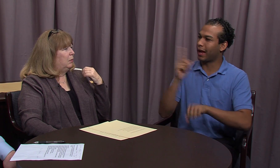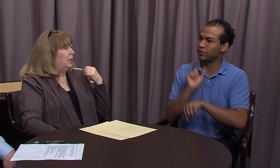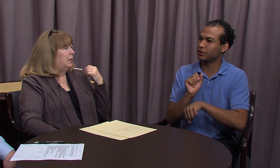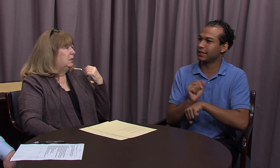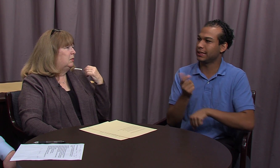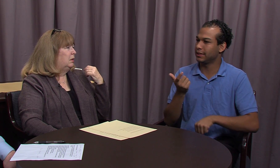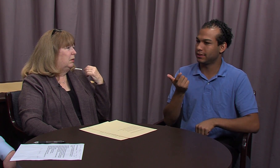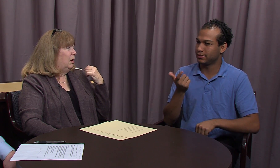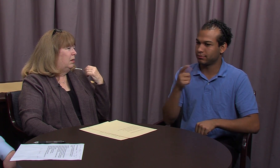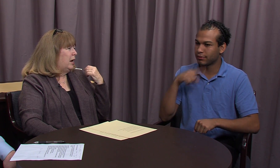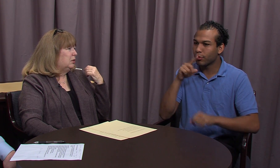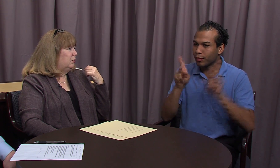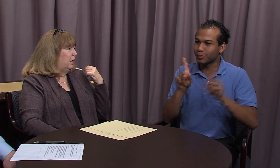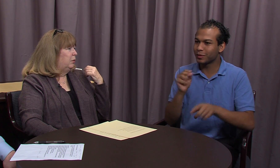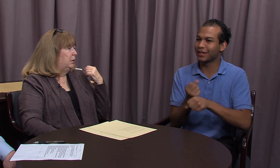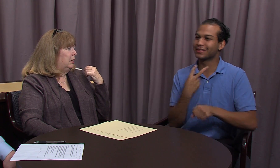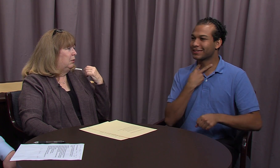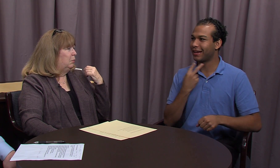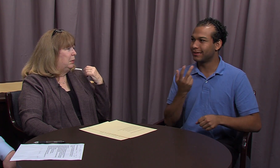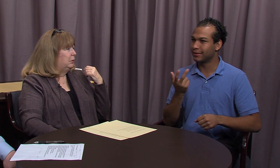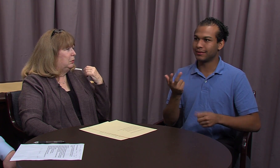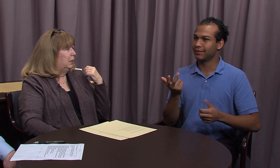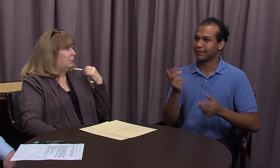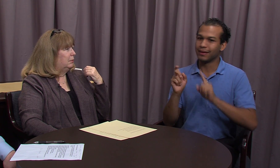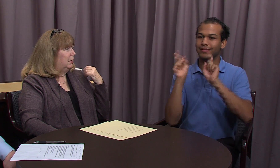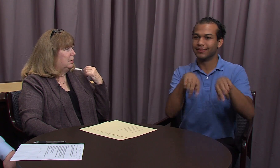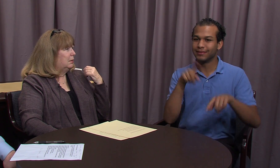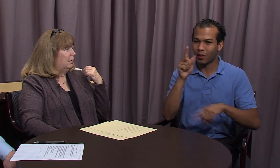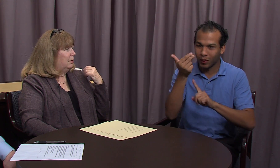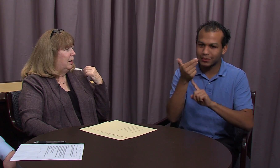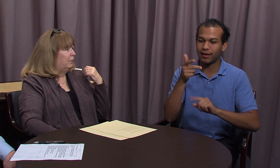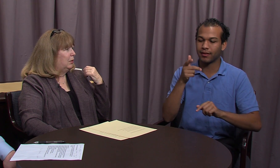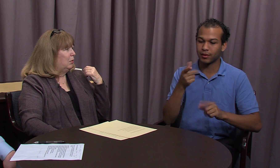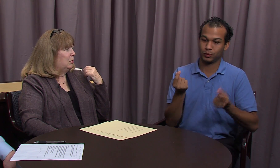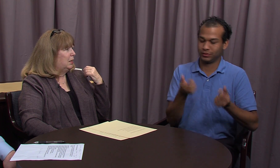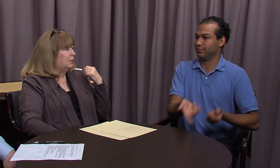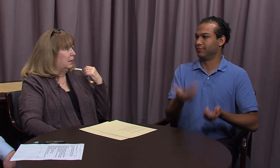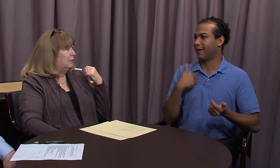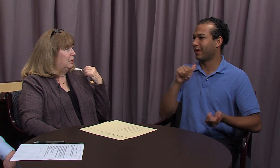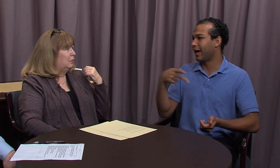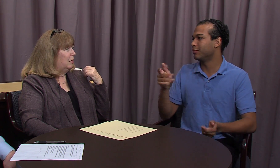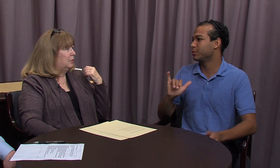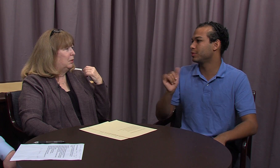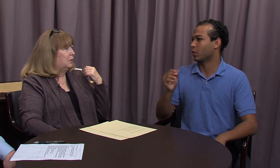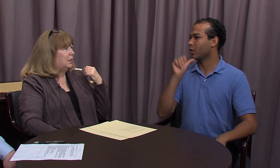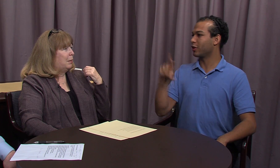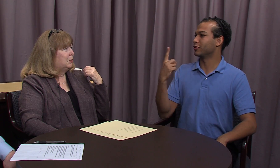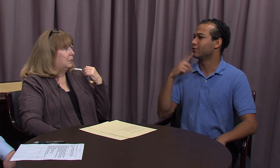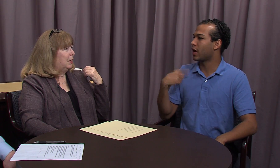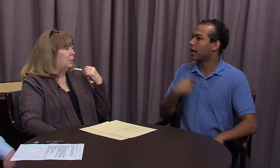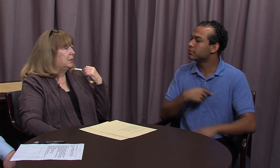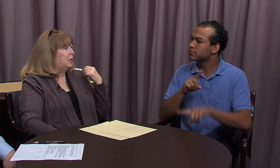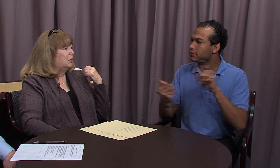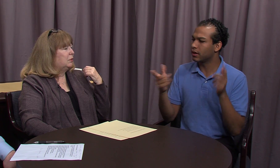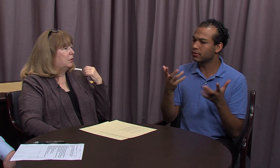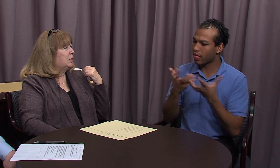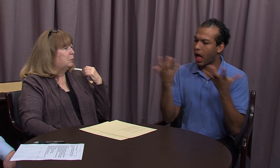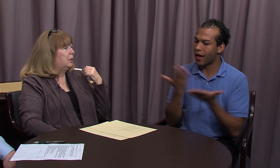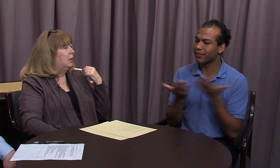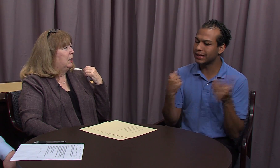really, they're all actually for everybody. Hearing people do get stuck, and they have to go to hotels, so there's apps for them. It's not just for us, but